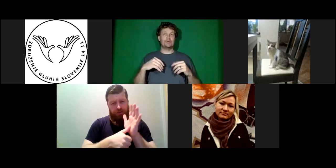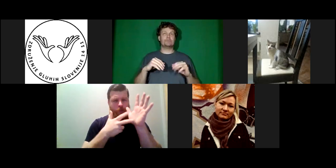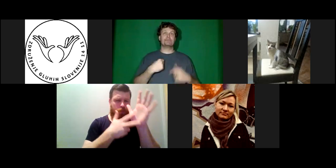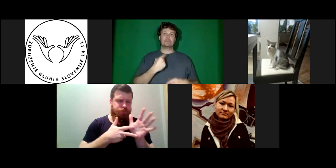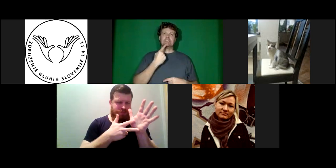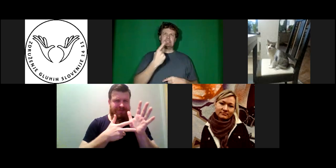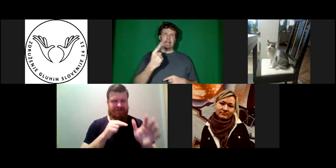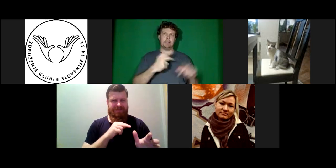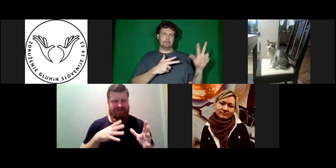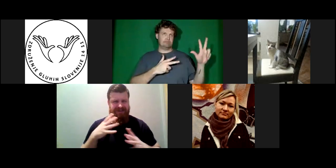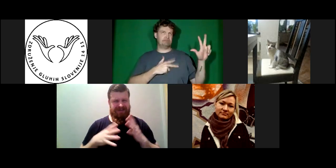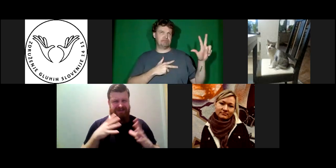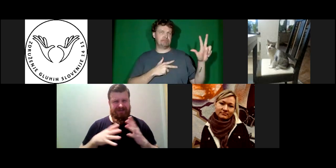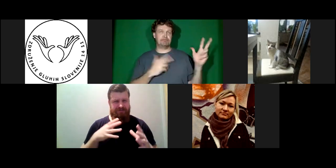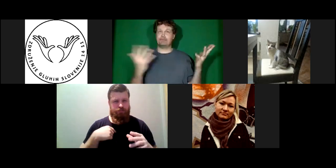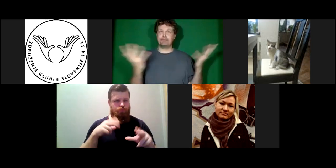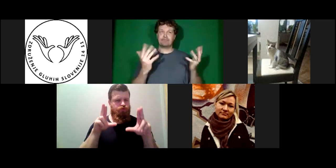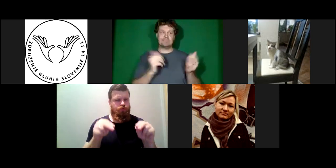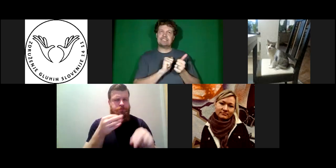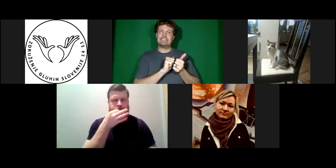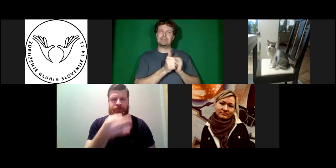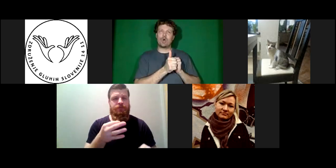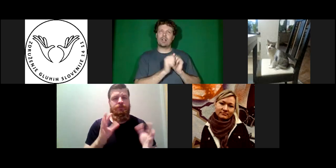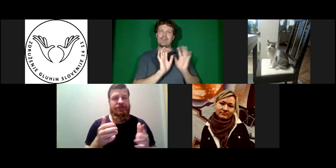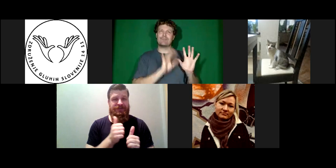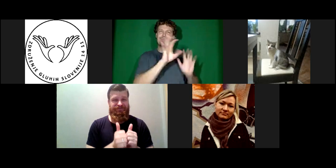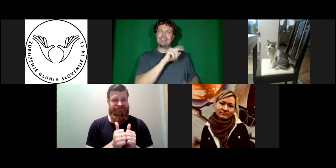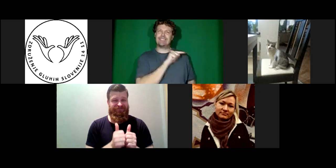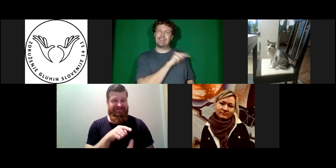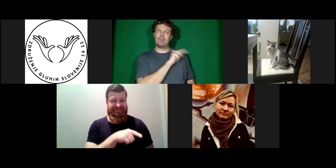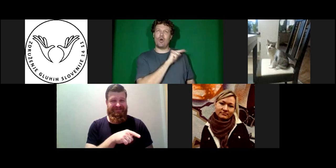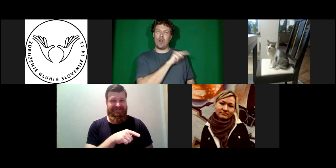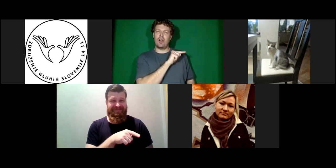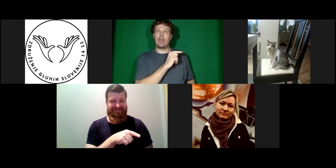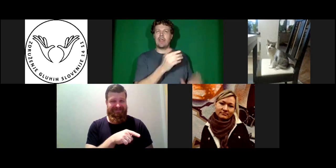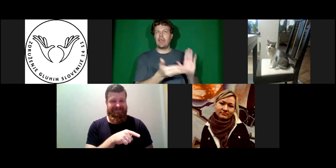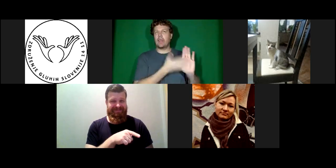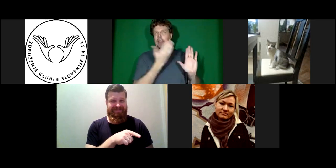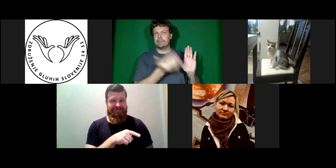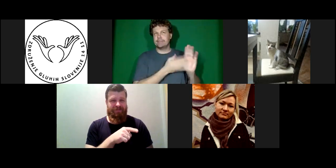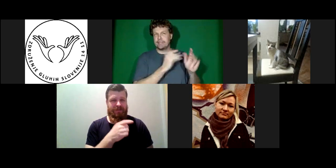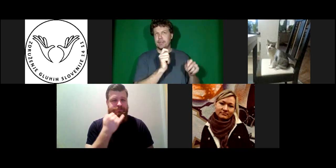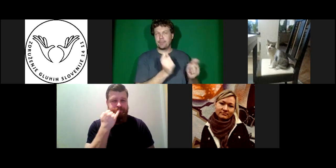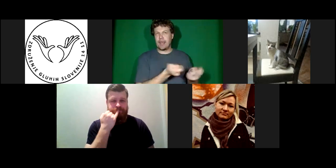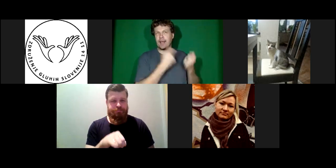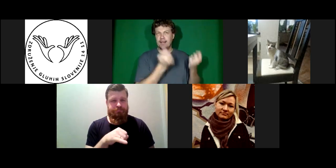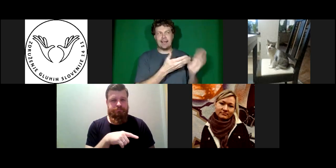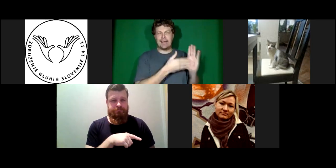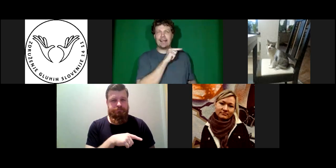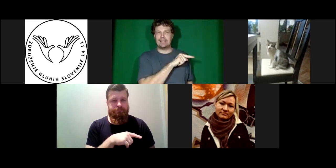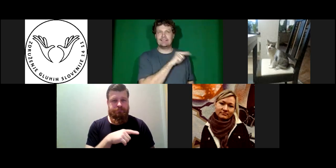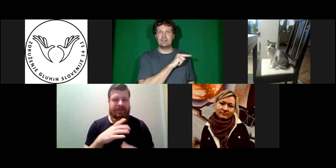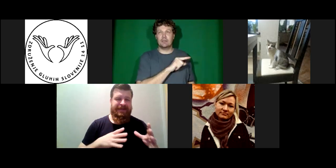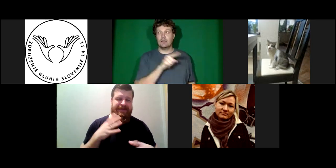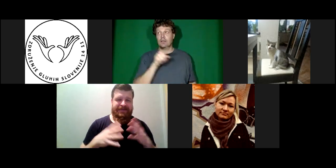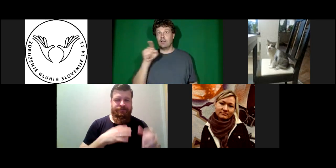And during the 12 weeks, I could honestly say I trained for 6 to 8 hours a day. And compared